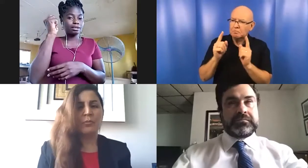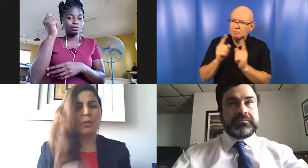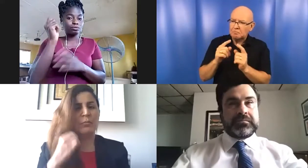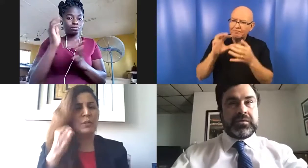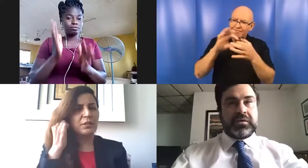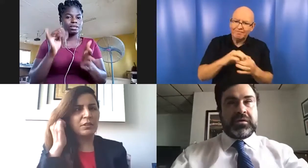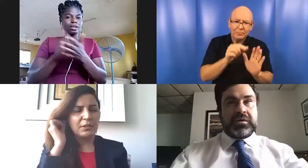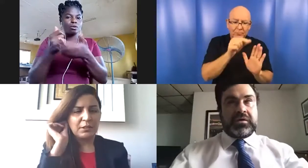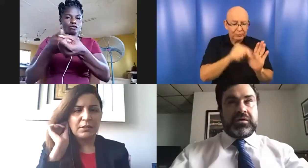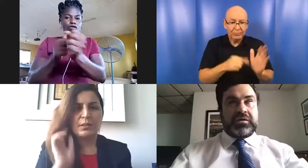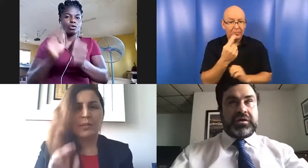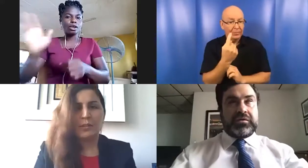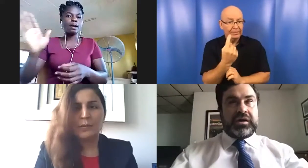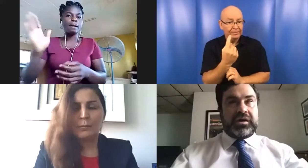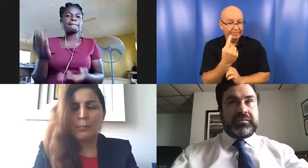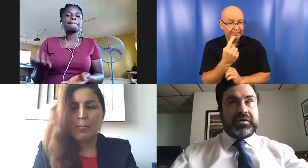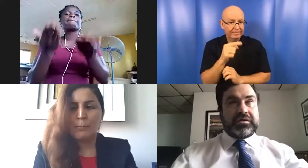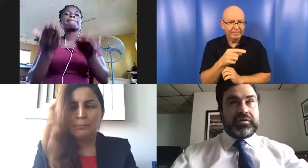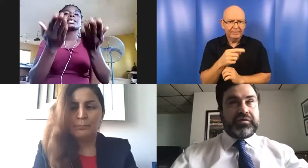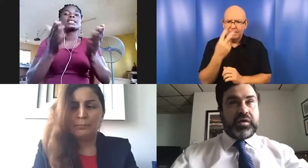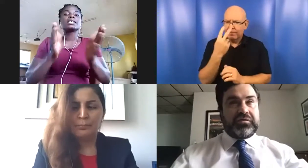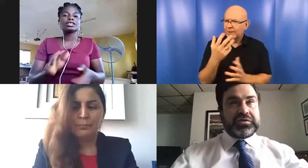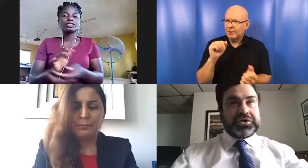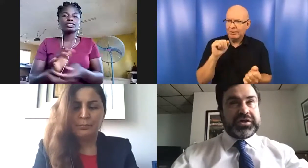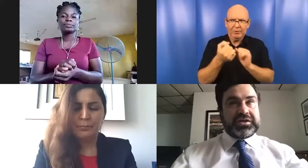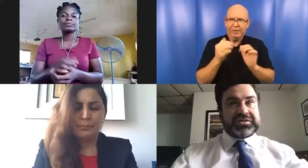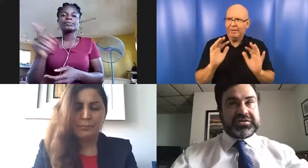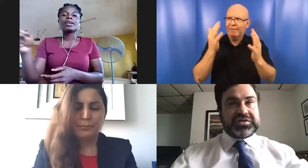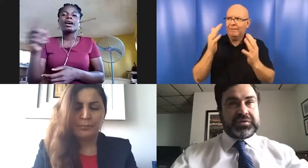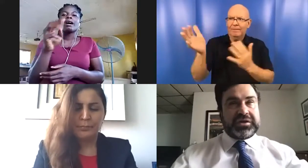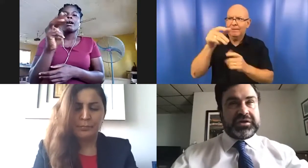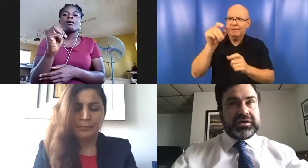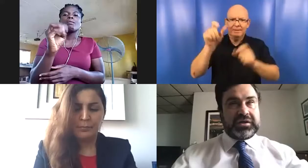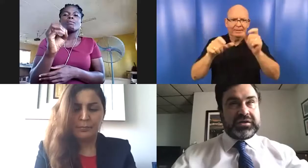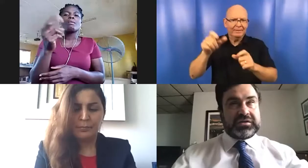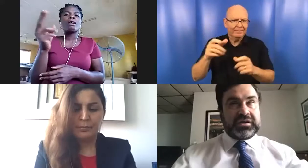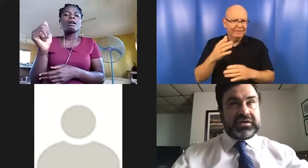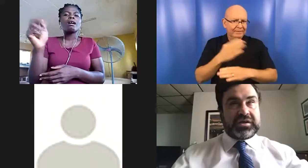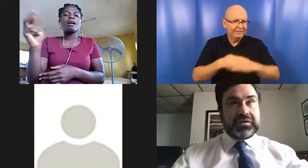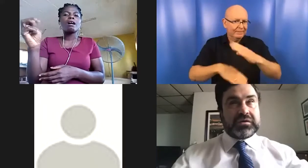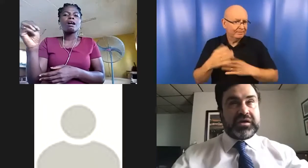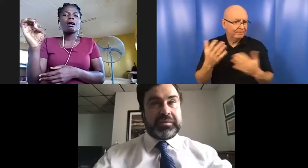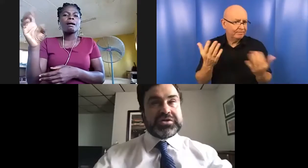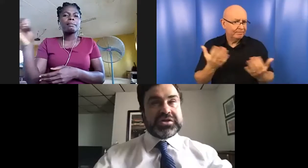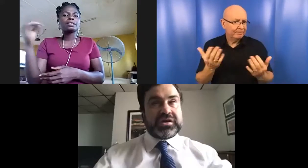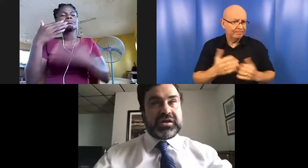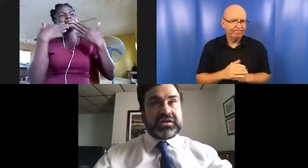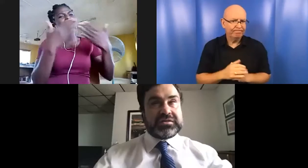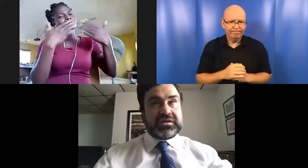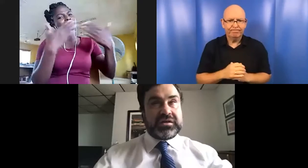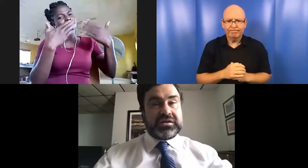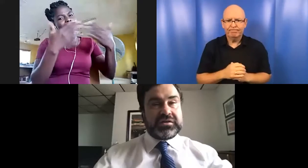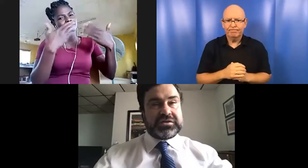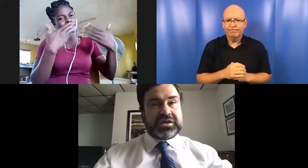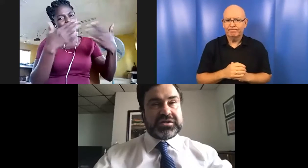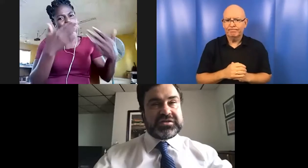yours. Thank you, Ilham. Thank you, everyone, for joining us this morning. And it's our great pleasure as